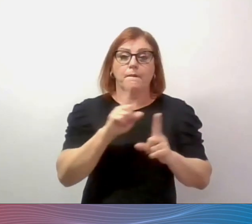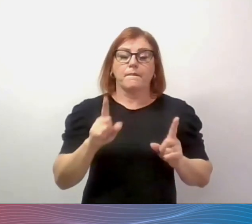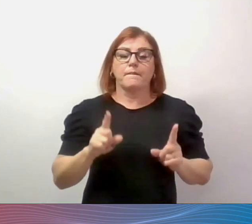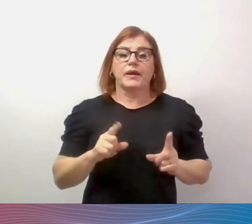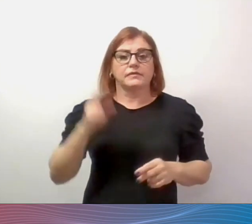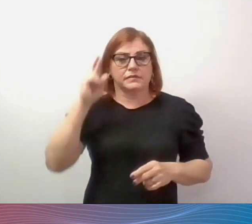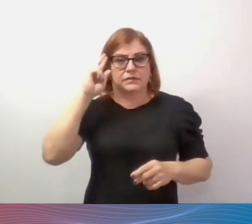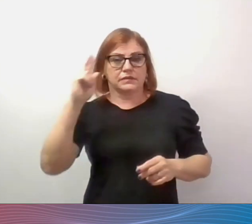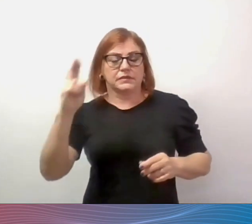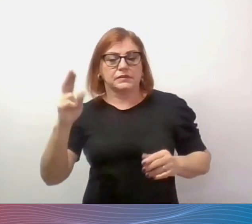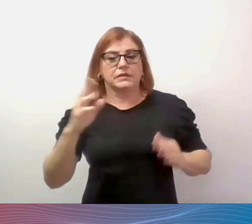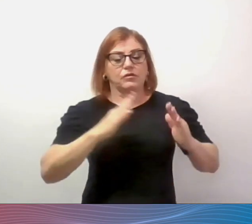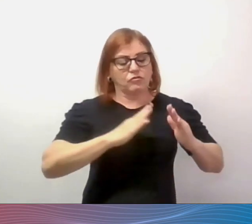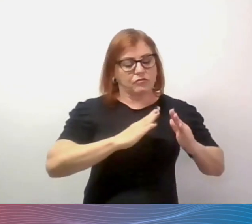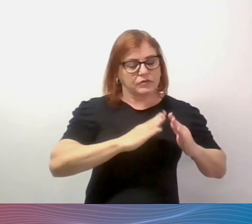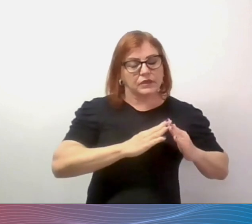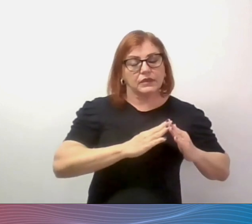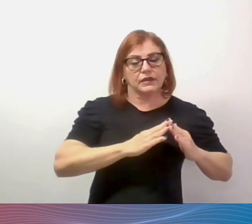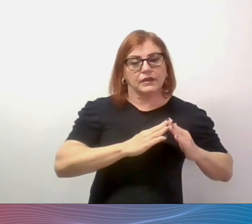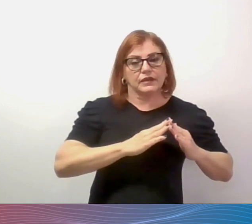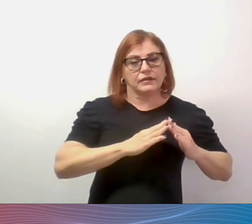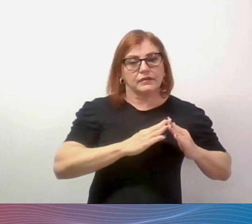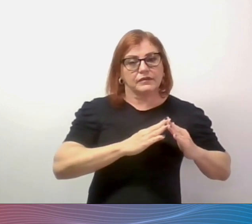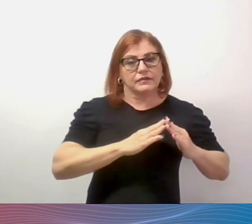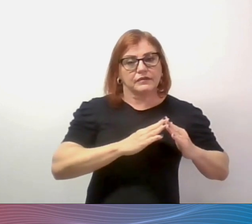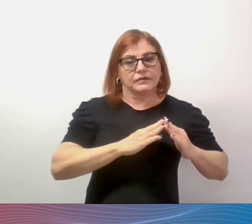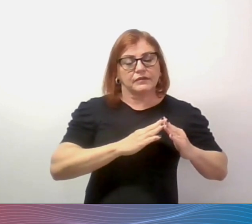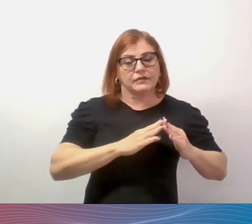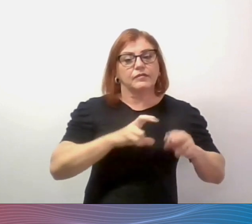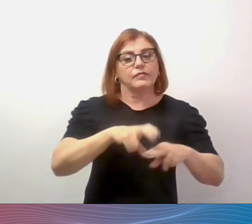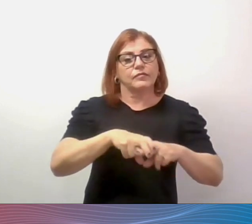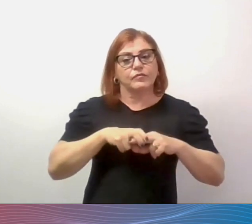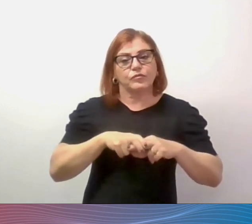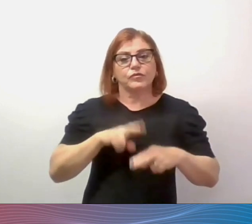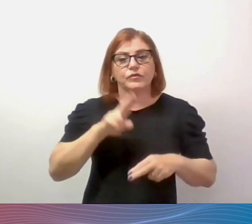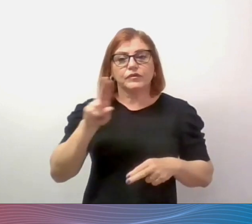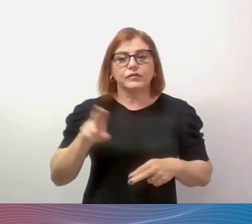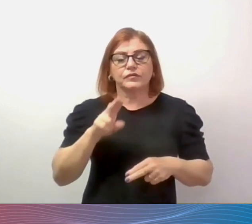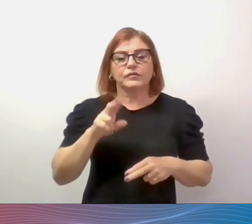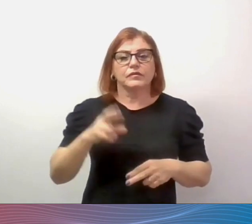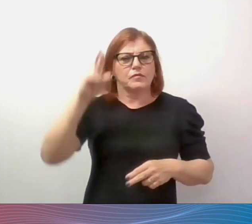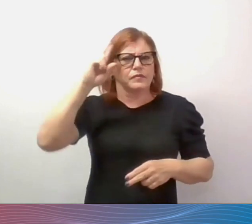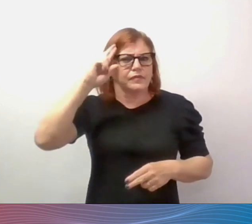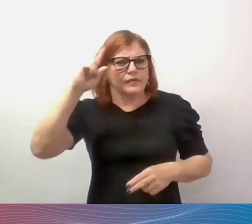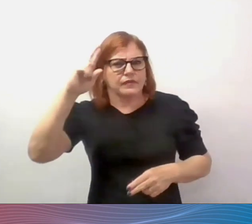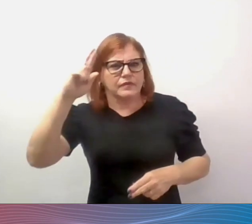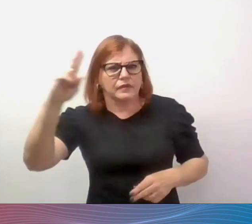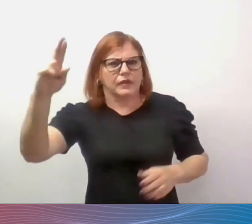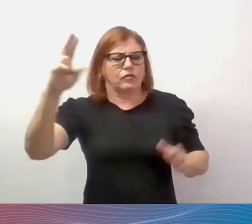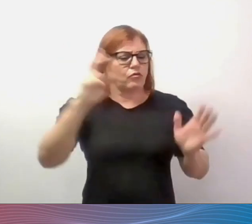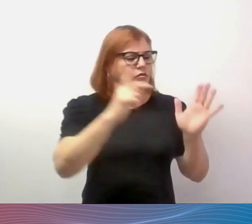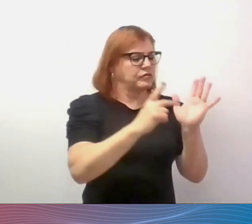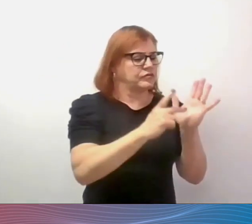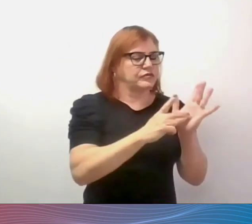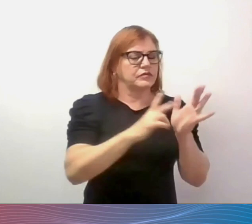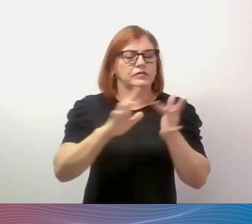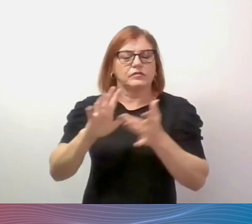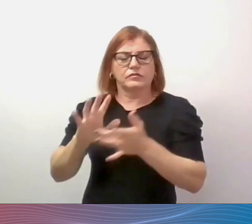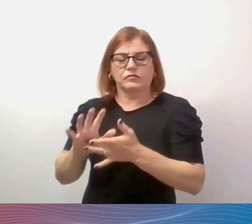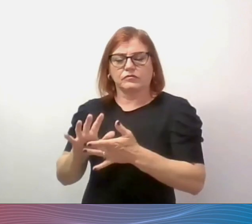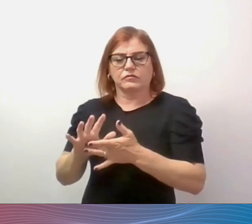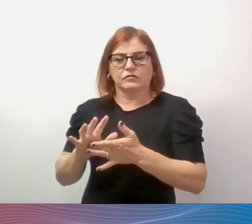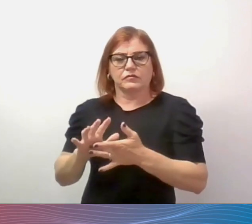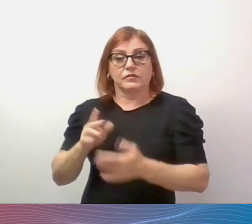você fala Senhor Jesus. That's why you say Lord Jesus. Quando você fala Senhor Jesus, você está